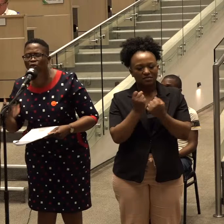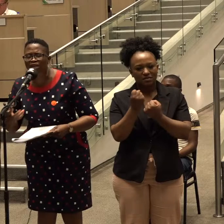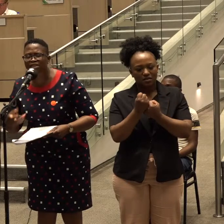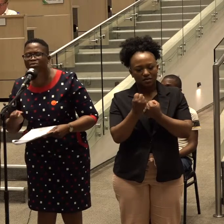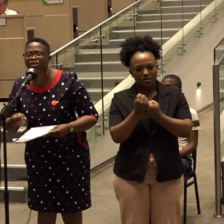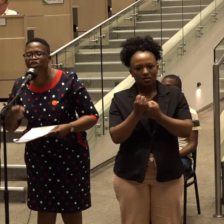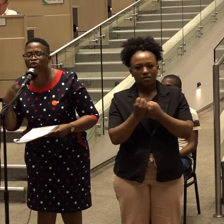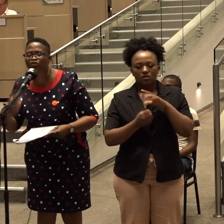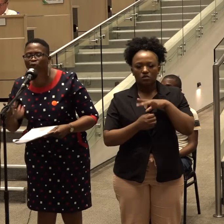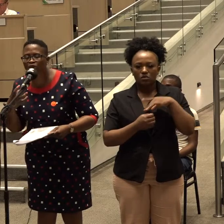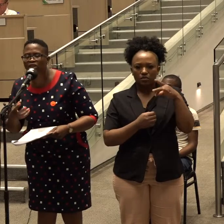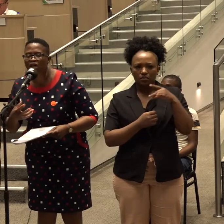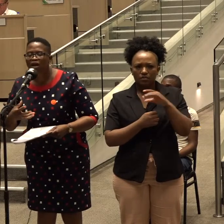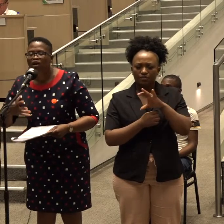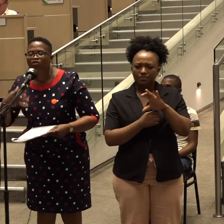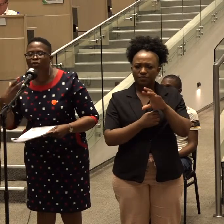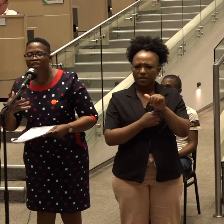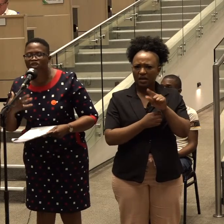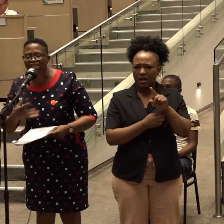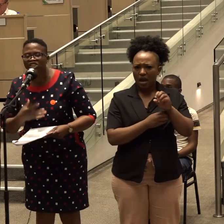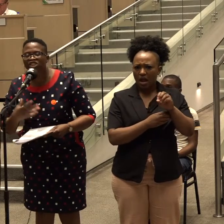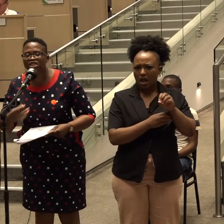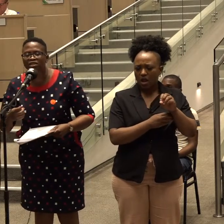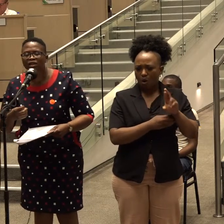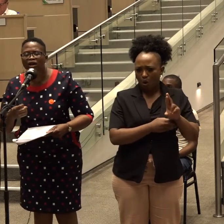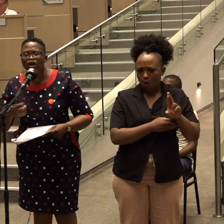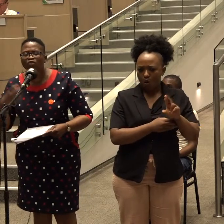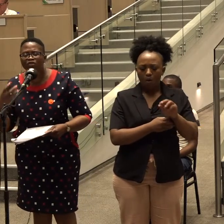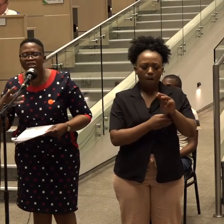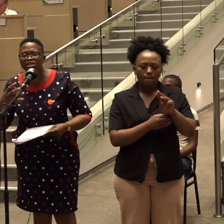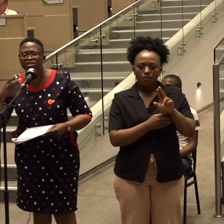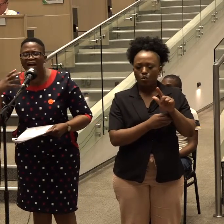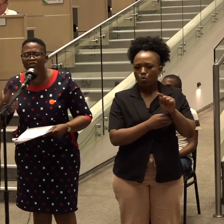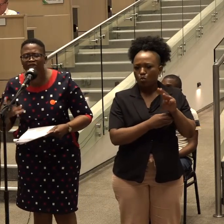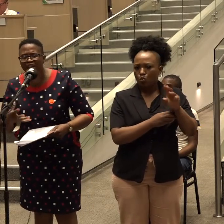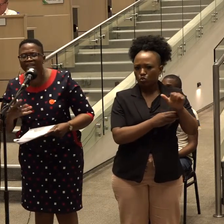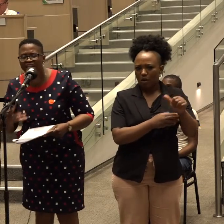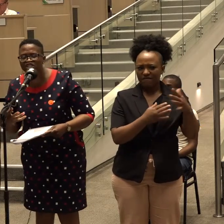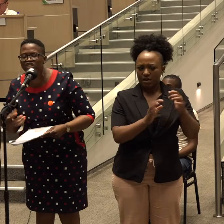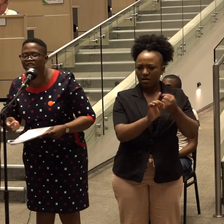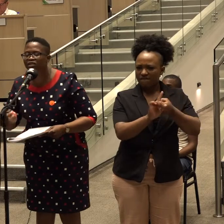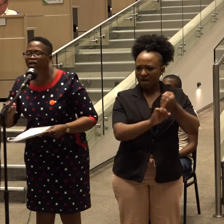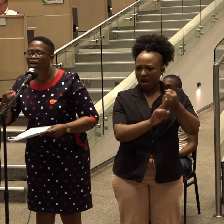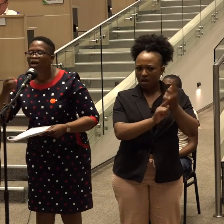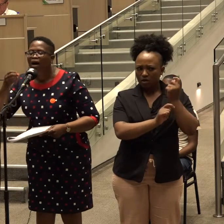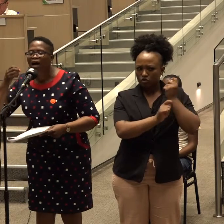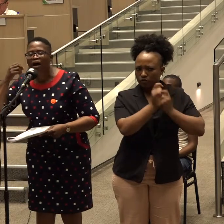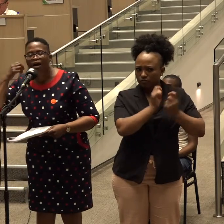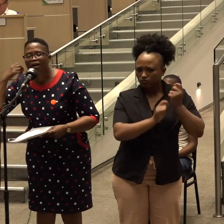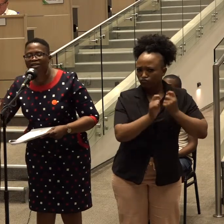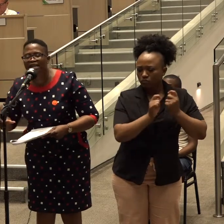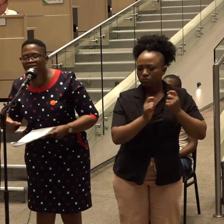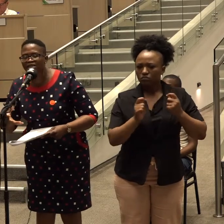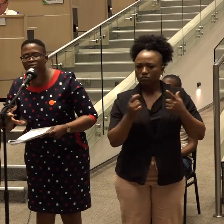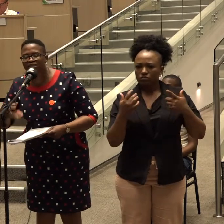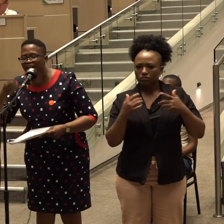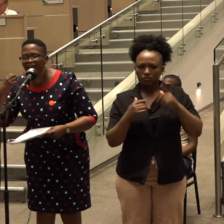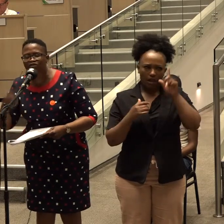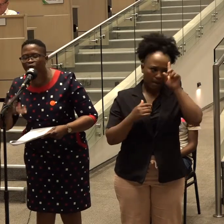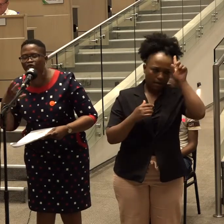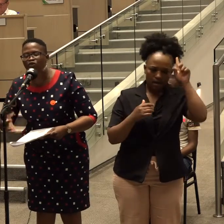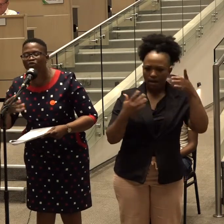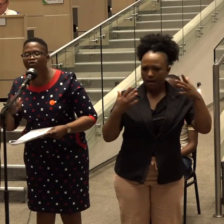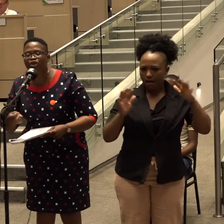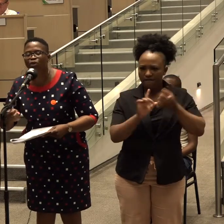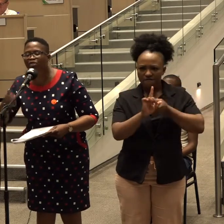rest in peace you fought for the tradition of this African nation uh Nelson